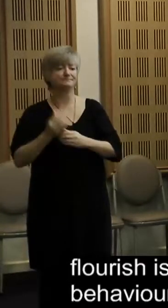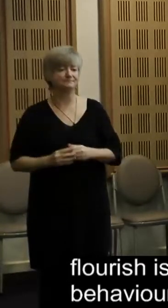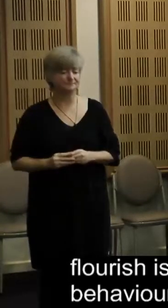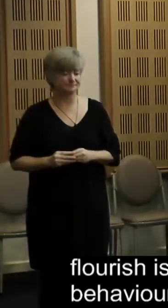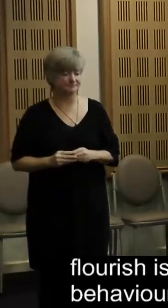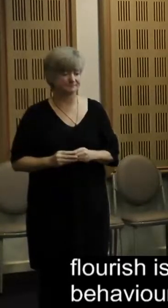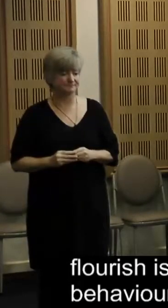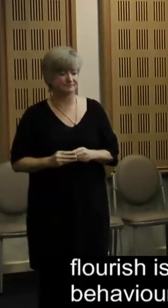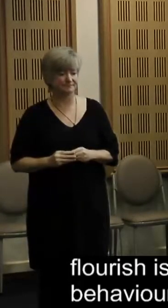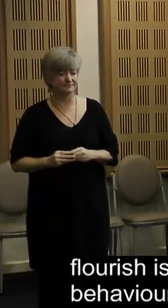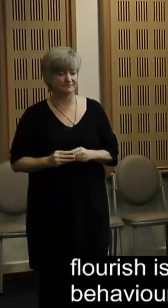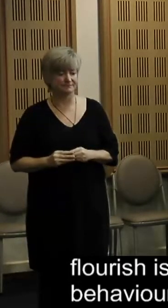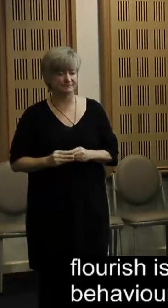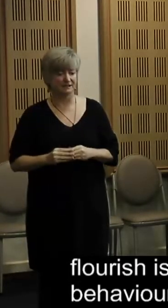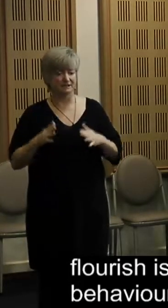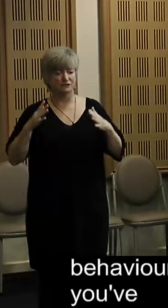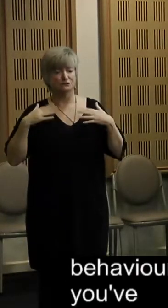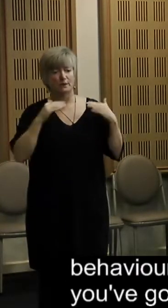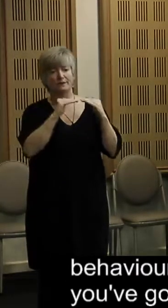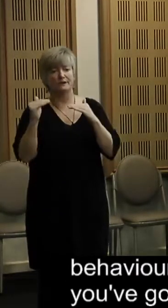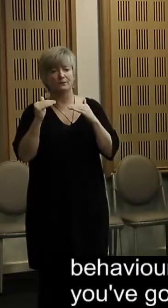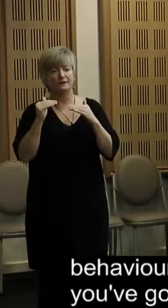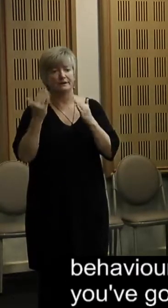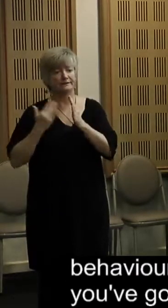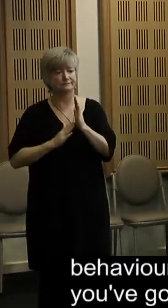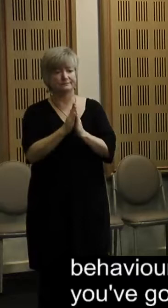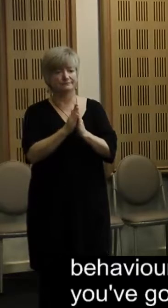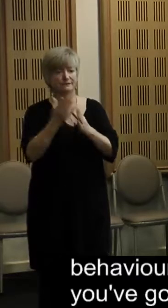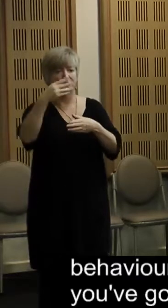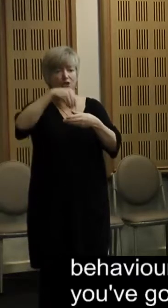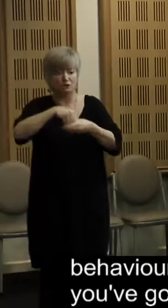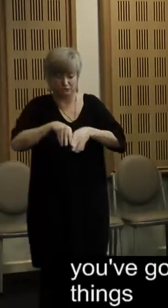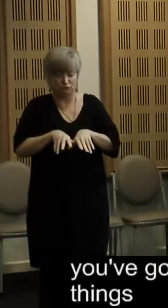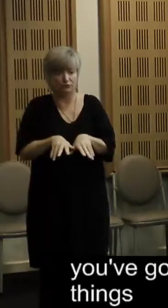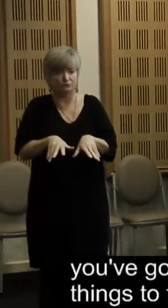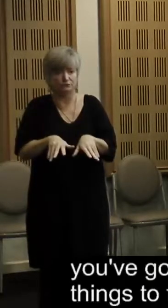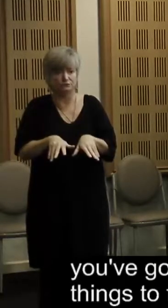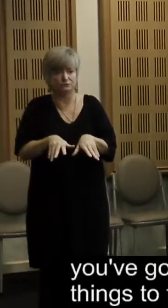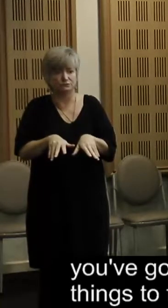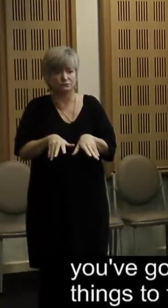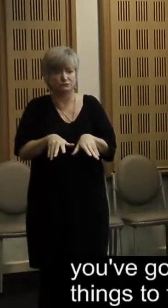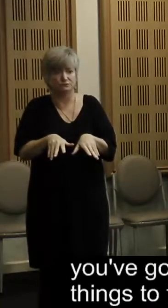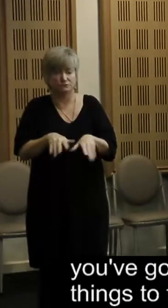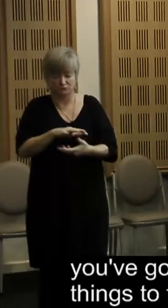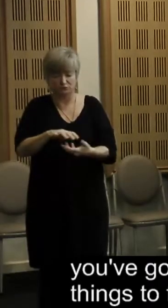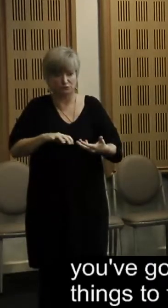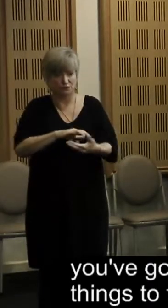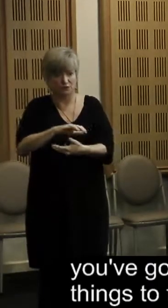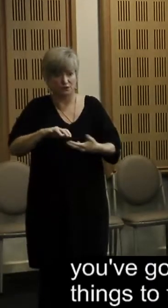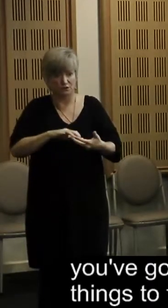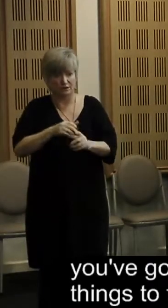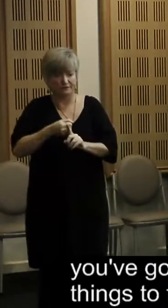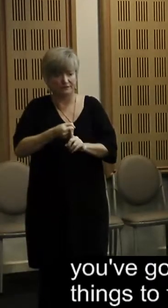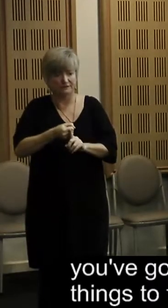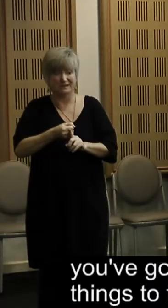So at VicHealth, our health equity approach includes those bottom, the root causes, so the social determinants of health. And that's actually